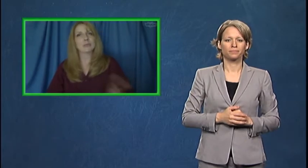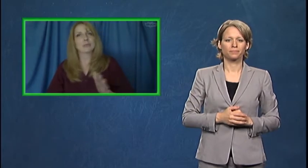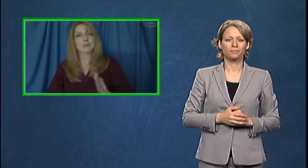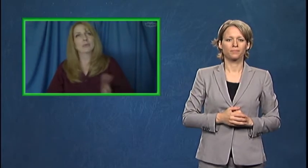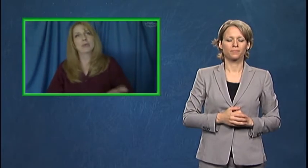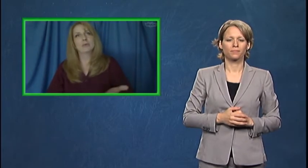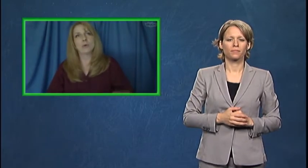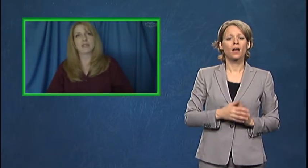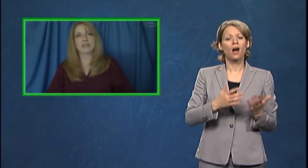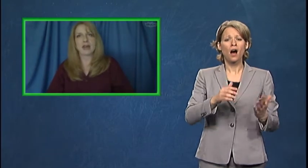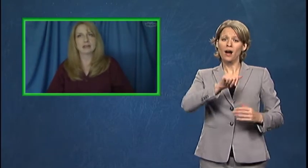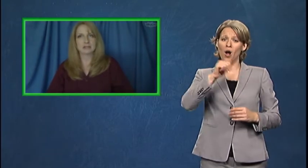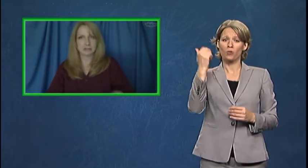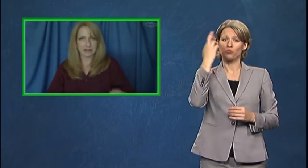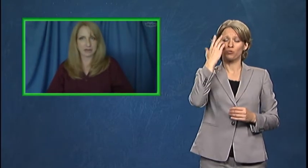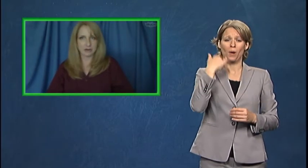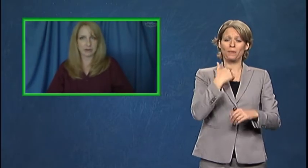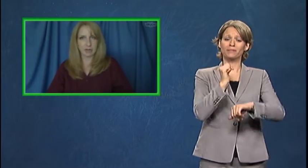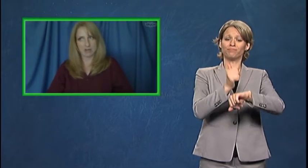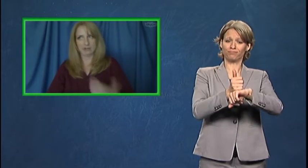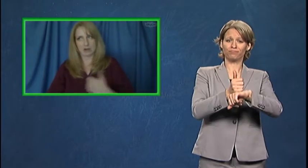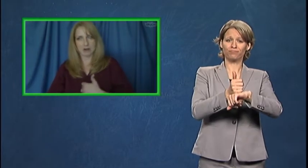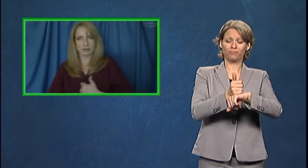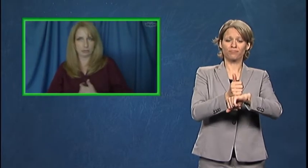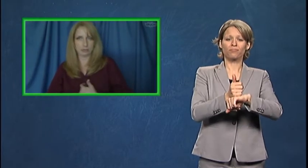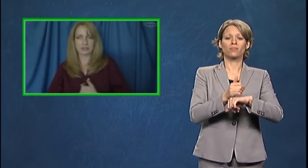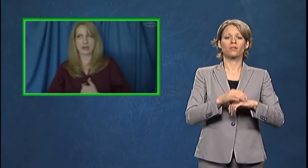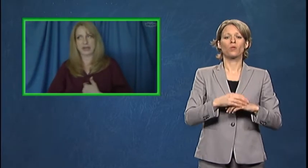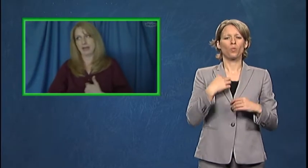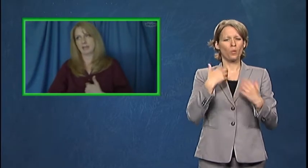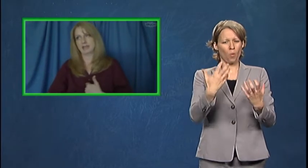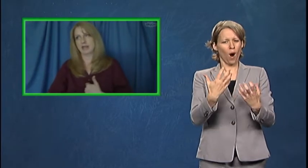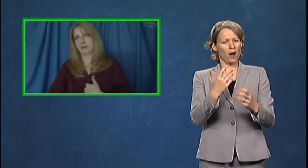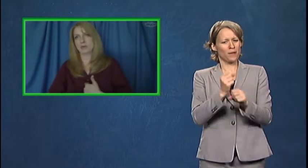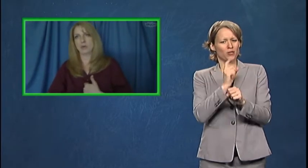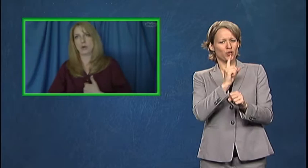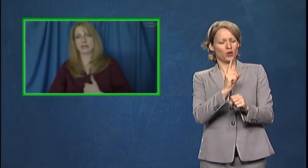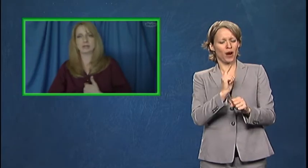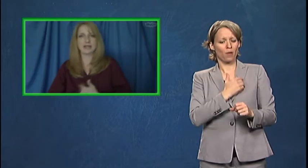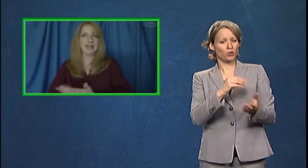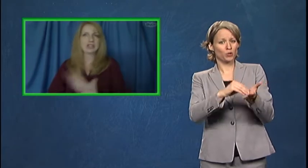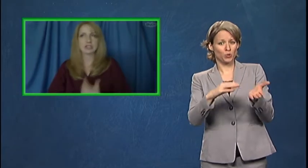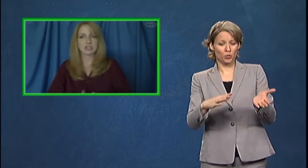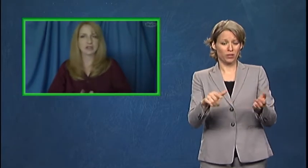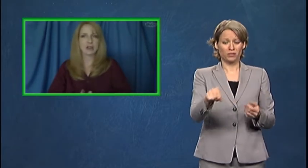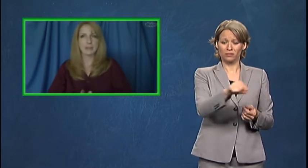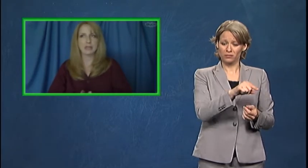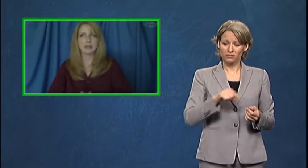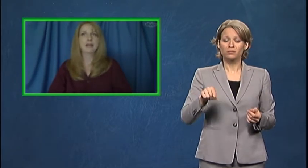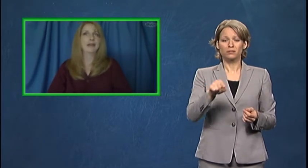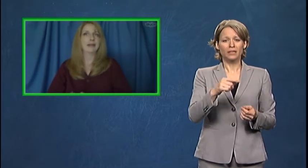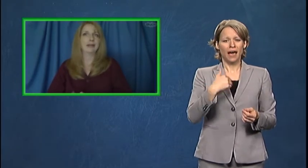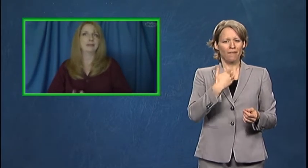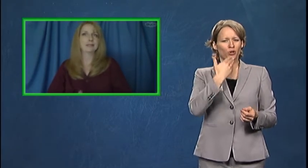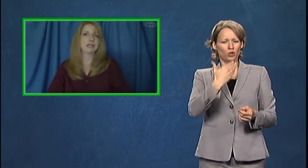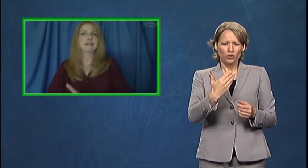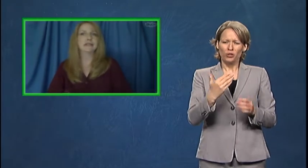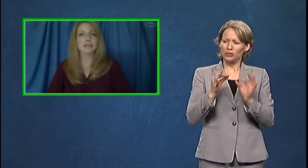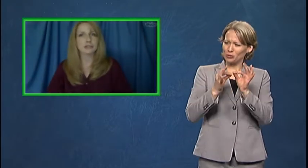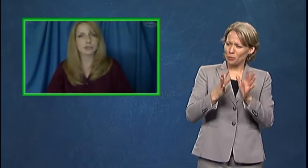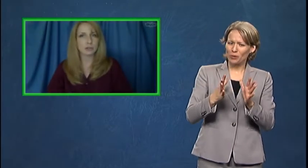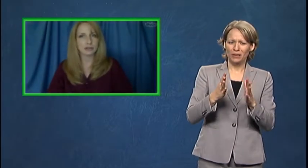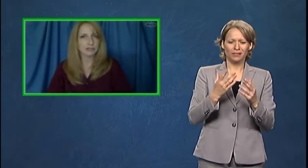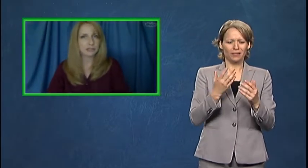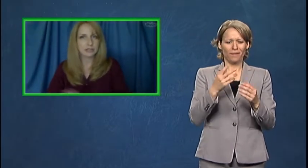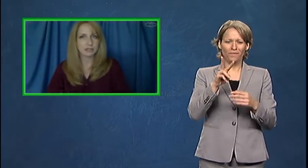is we want that standard upheld for our students on campus. I wouldn't want an agency to come in and send a different